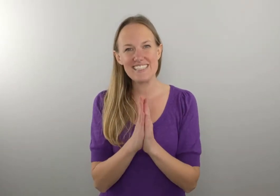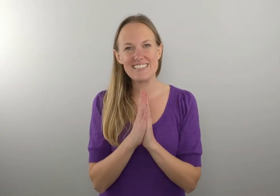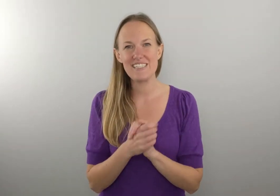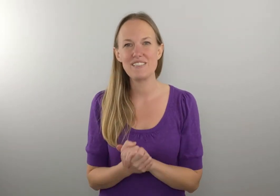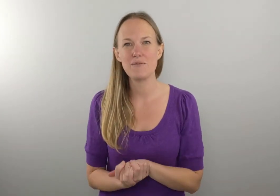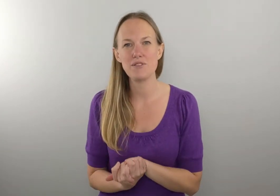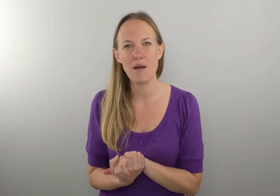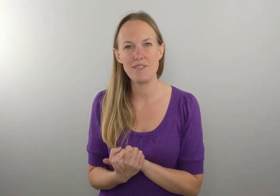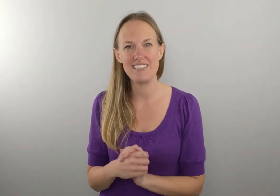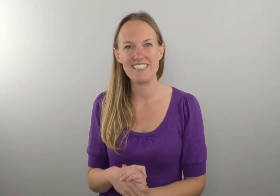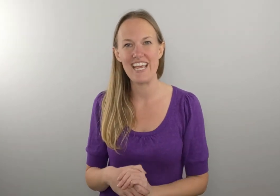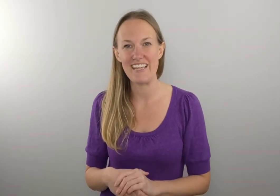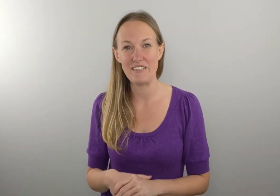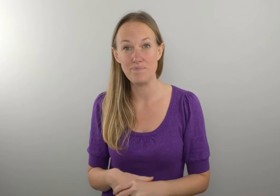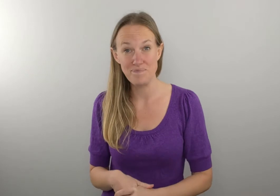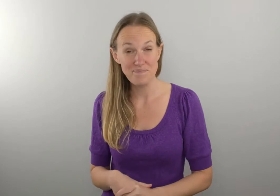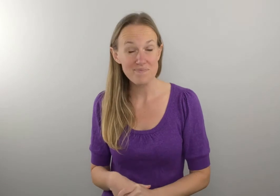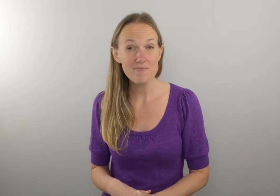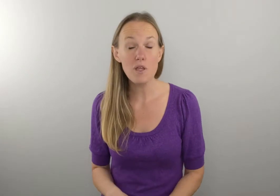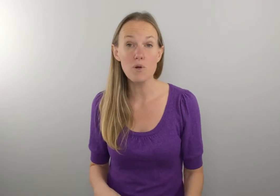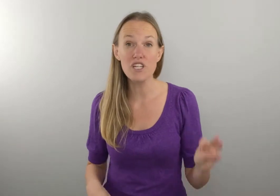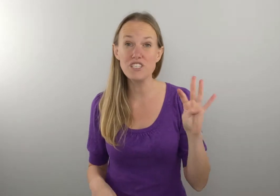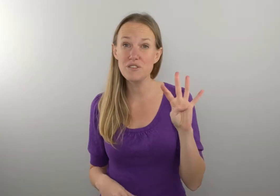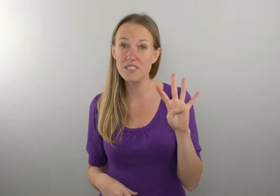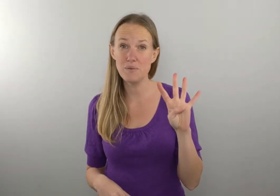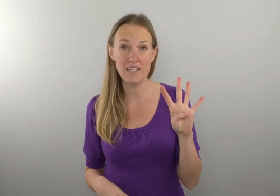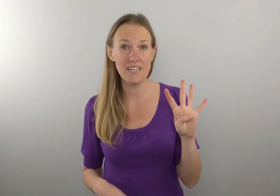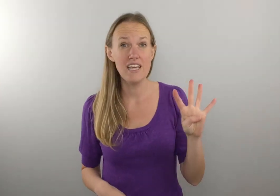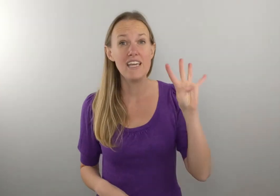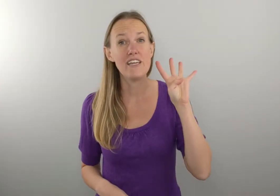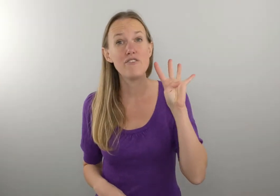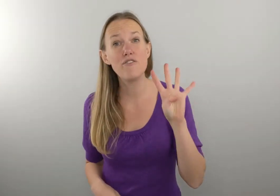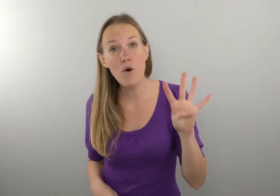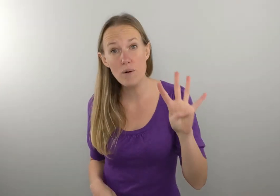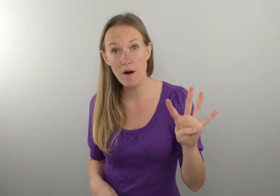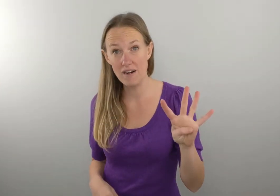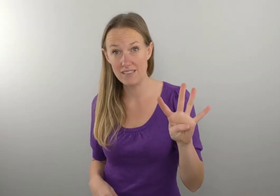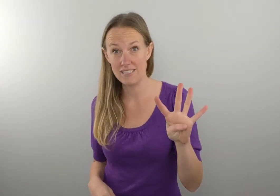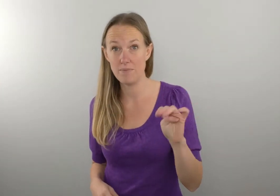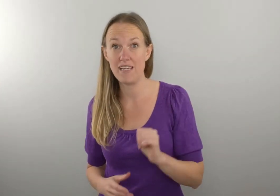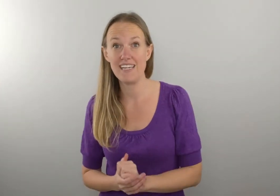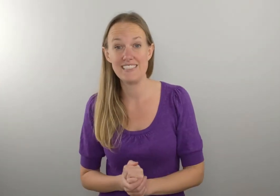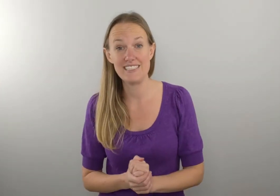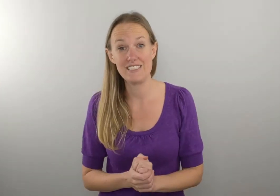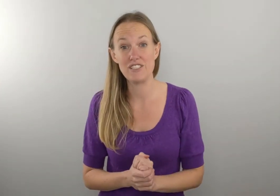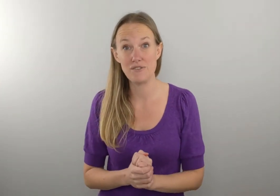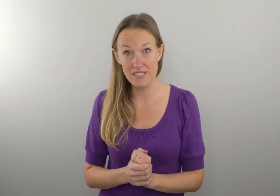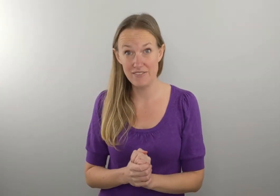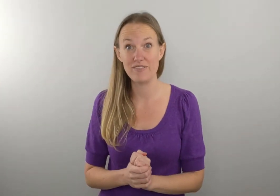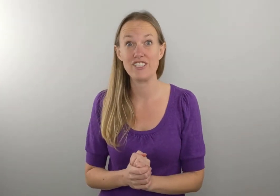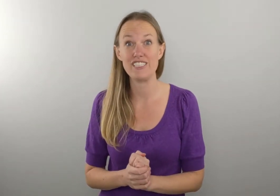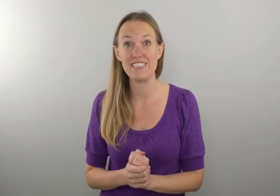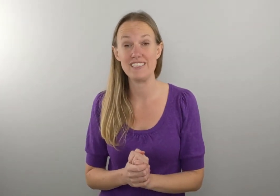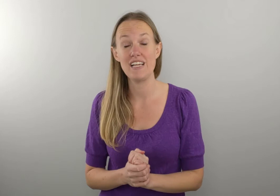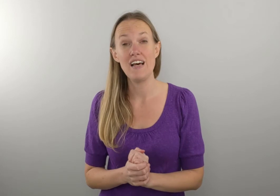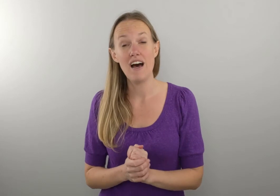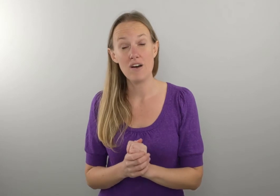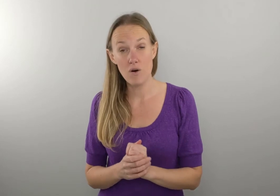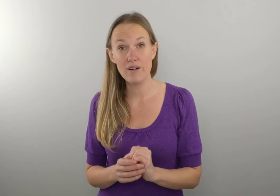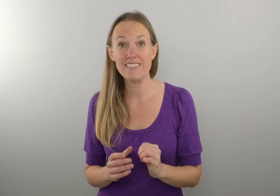consider subscribing to the channel. We're going to do this one in 4 parts because there's 3 different verses, a chorus, and